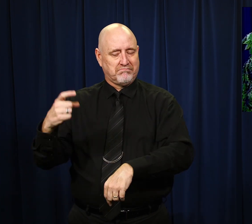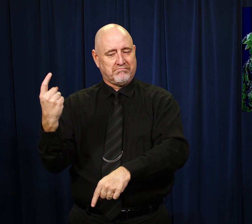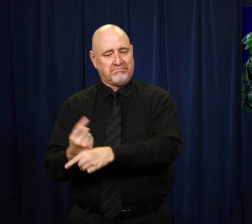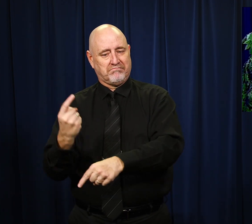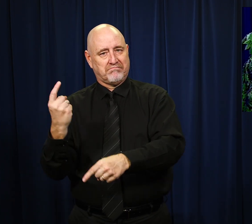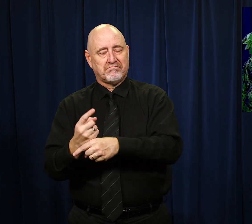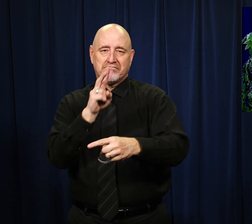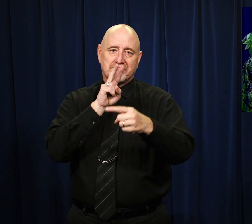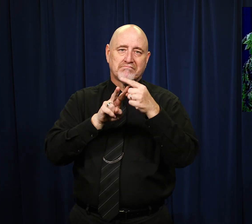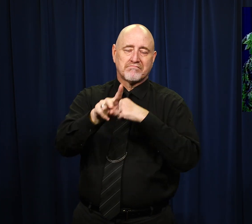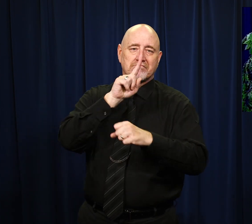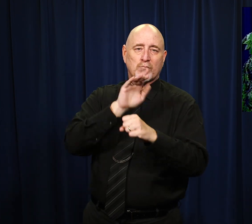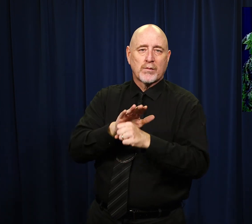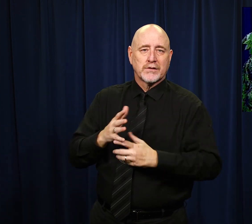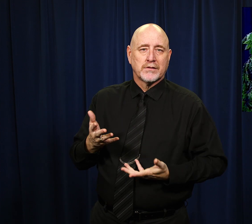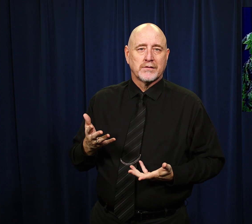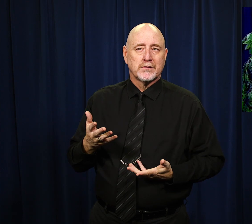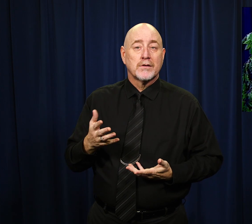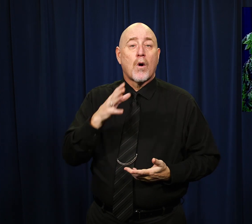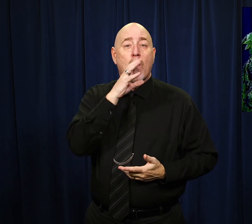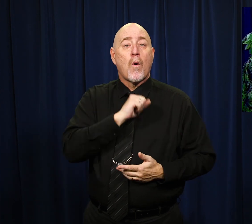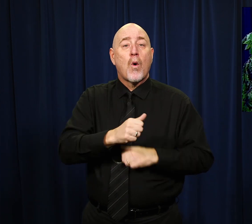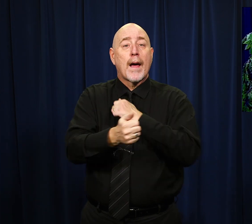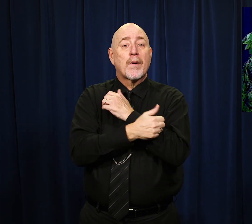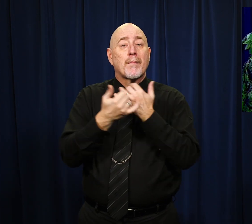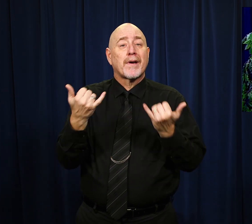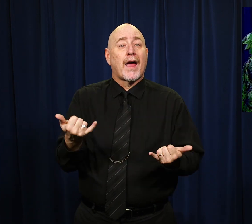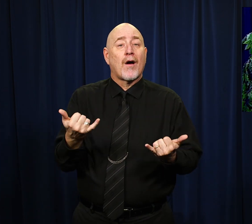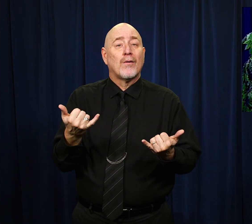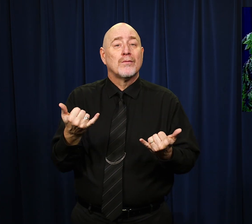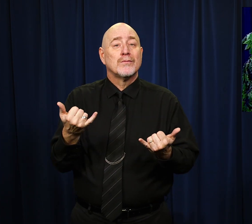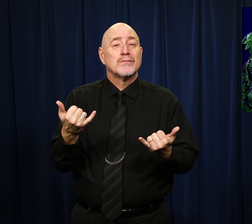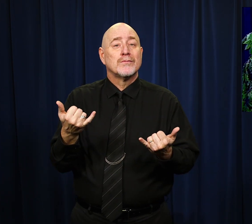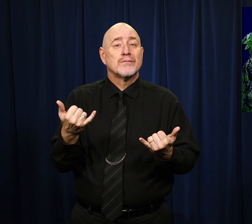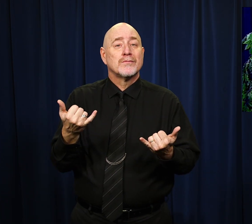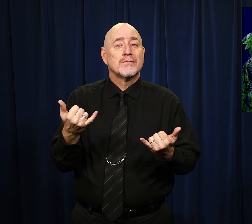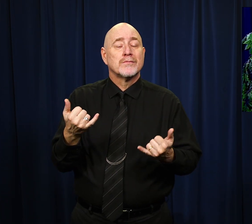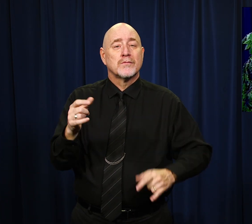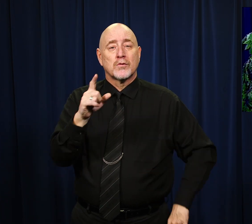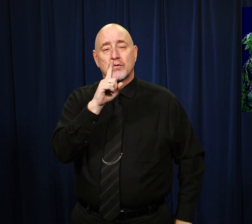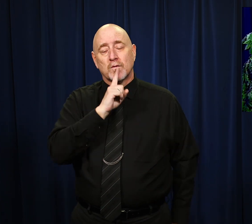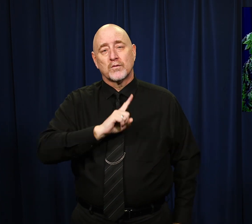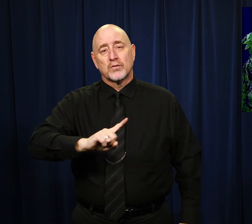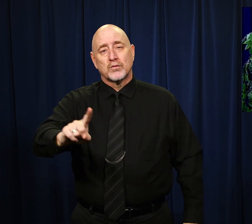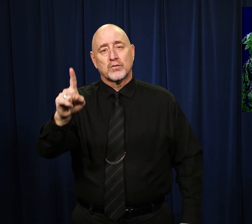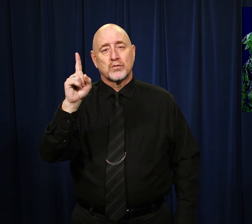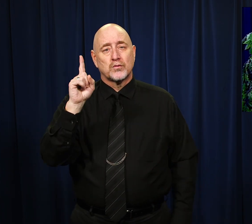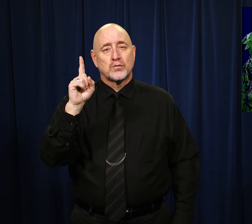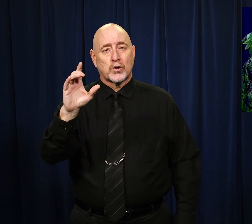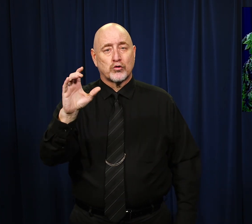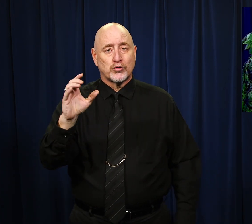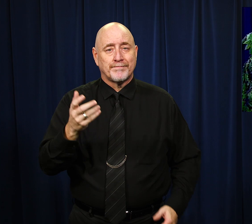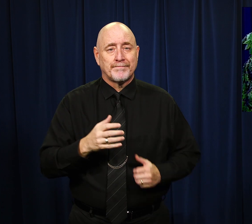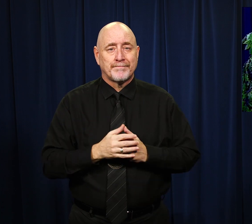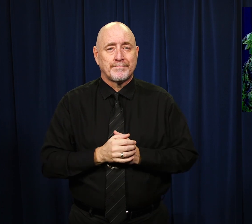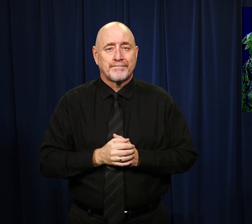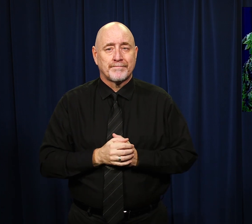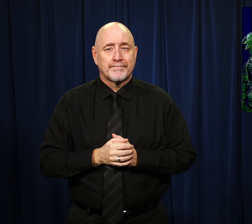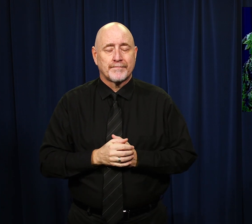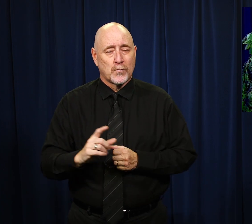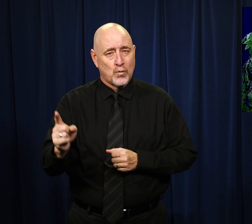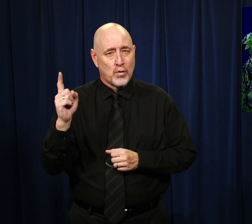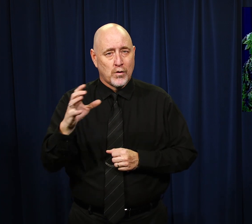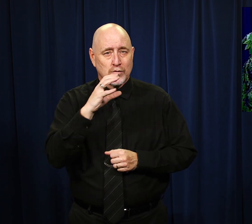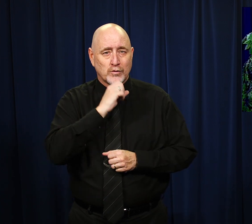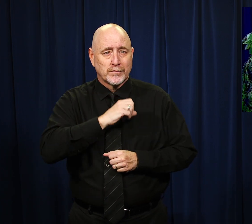as it was promised. How old is Abraham at this time? He's 100 years old.